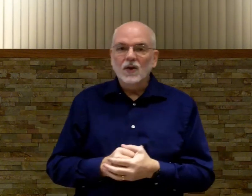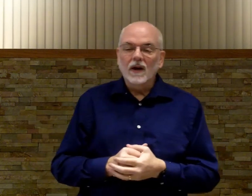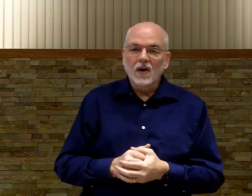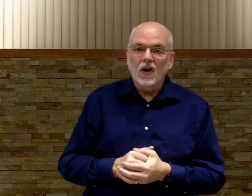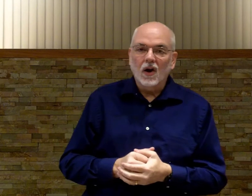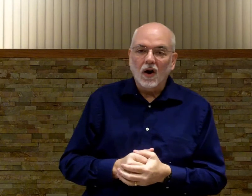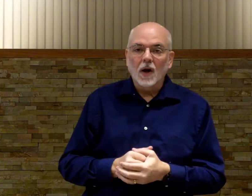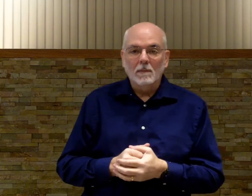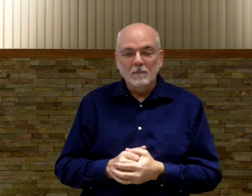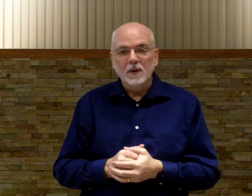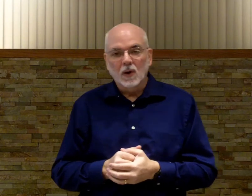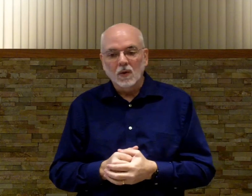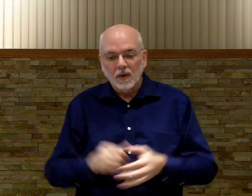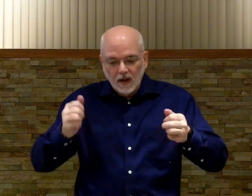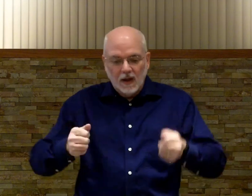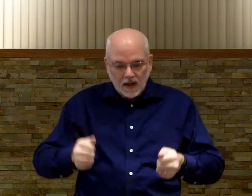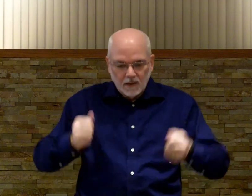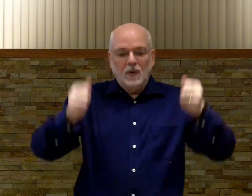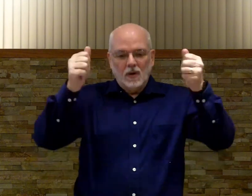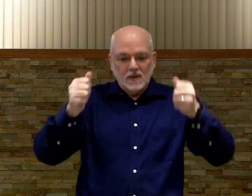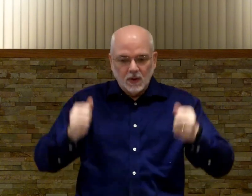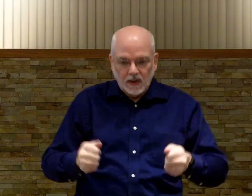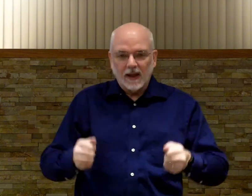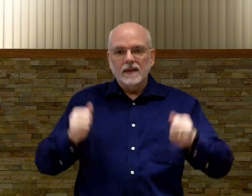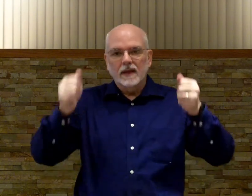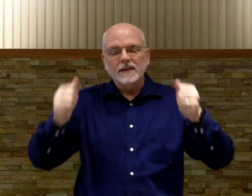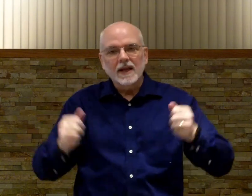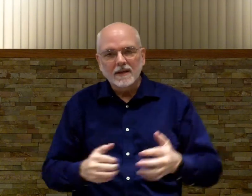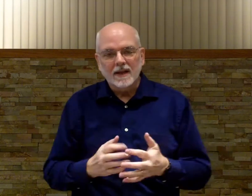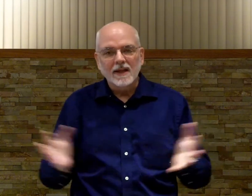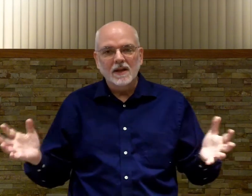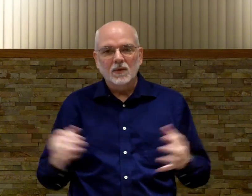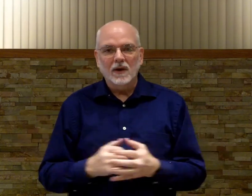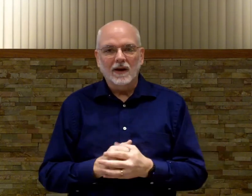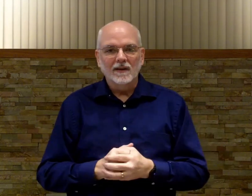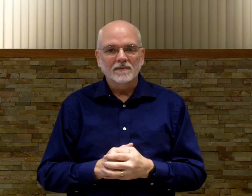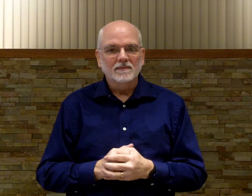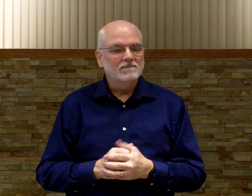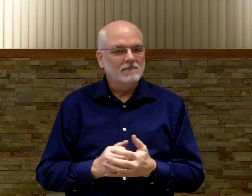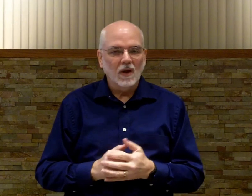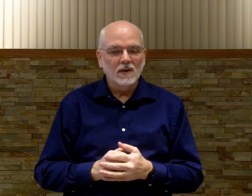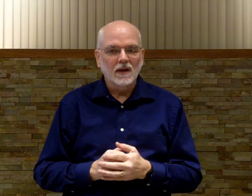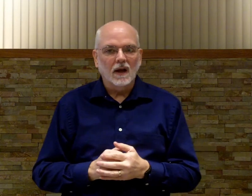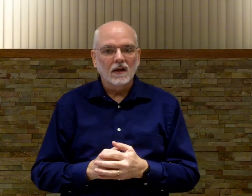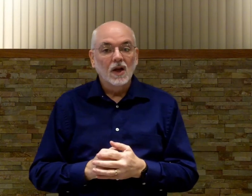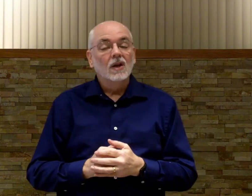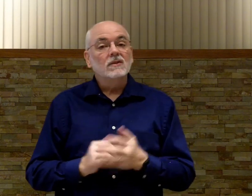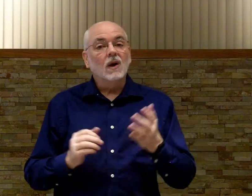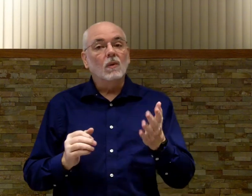you're in a car on a bumpy road. And the book is doing like this. Is it easy to read? No, it's not. So